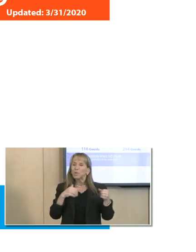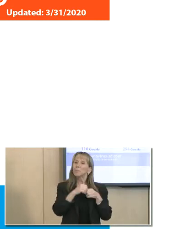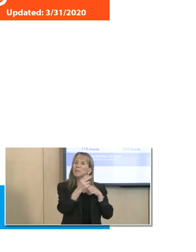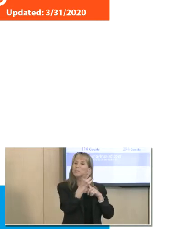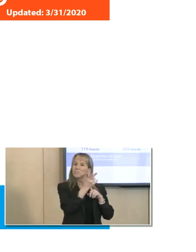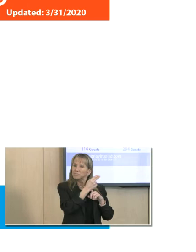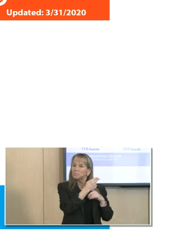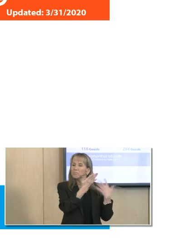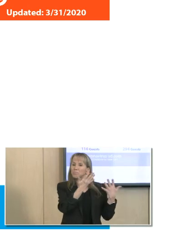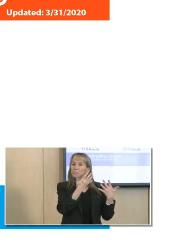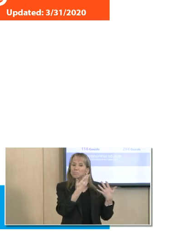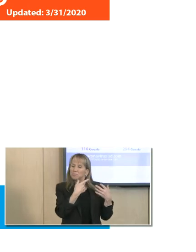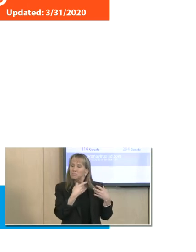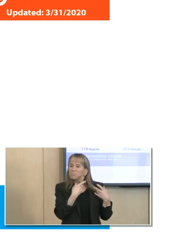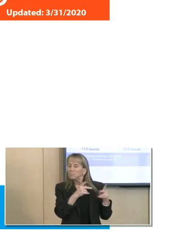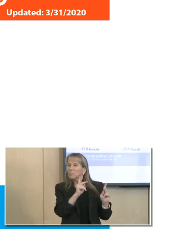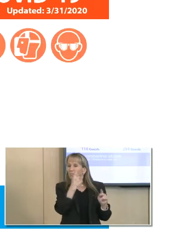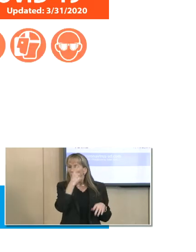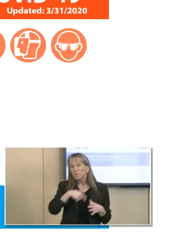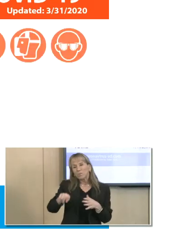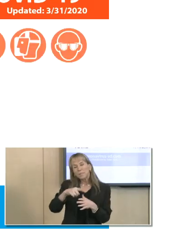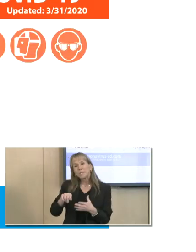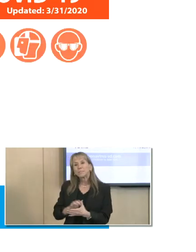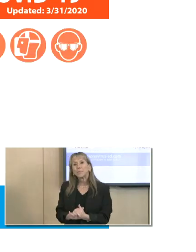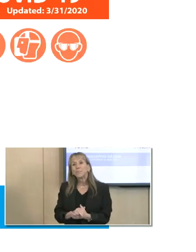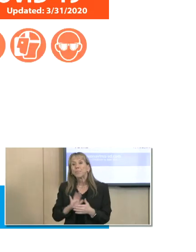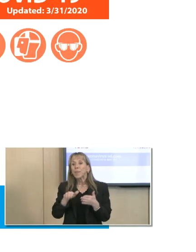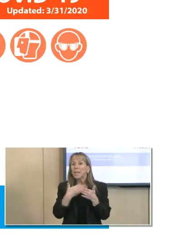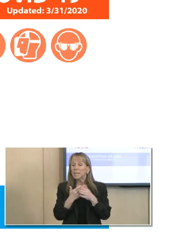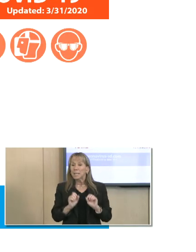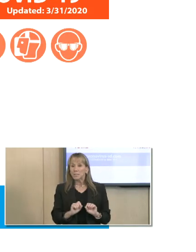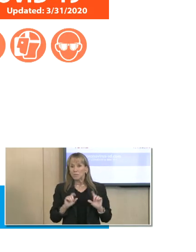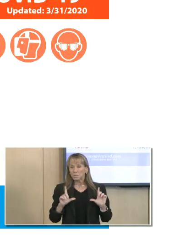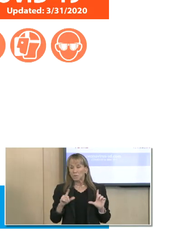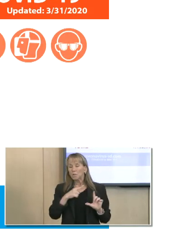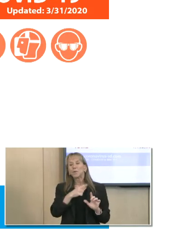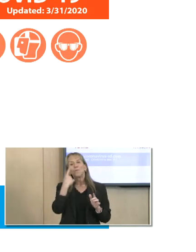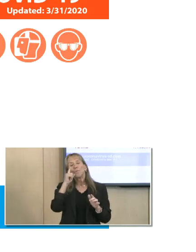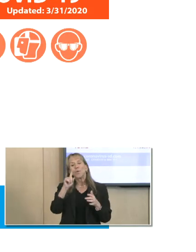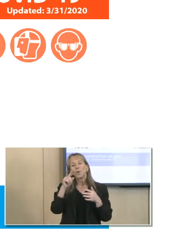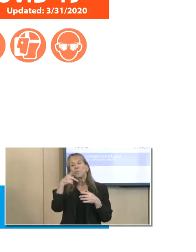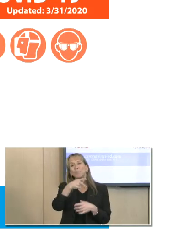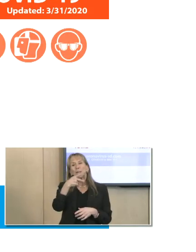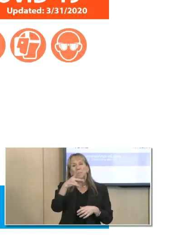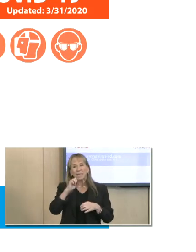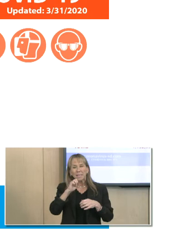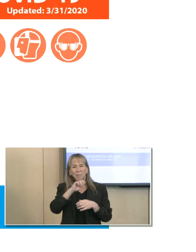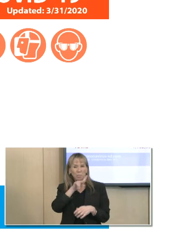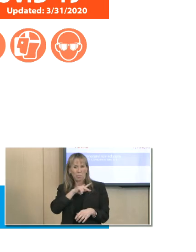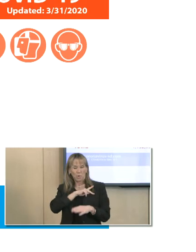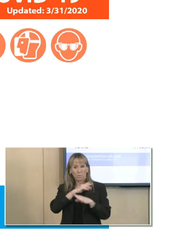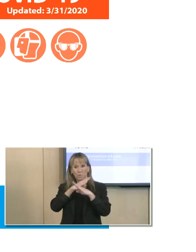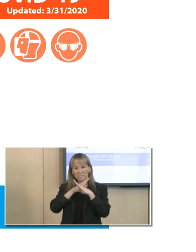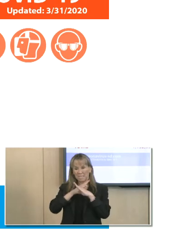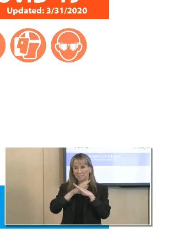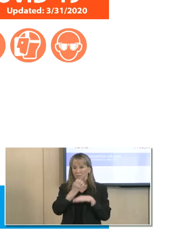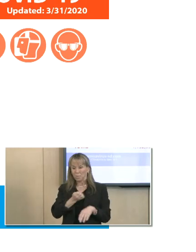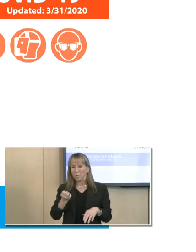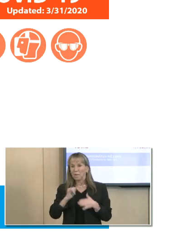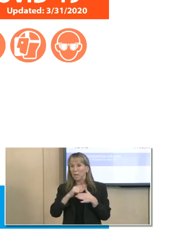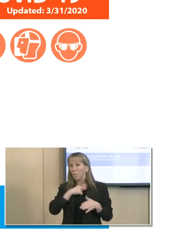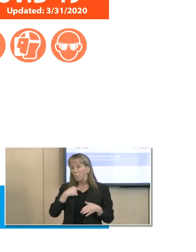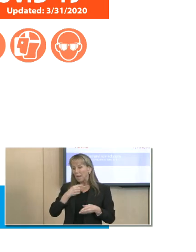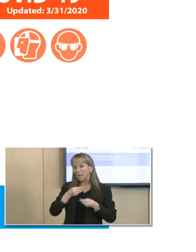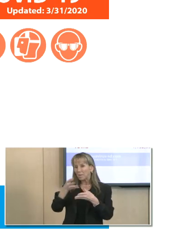individuals. Our next chart is just a quick walkthrough of the personal protective equipment that we have distributed to date through the